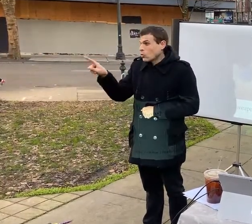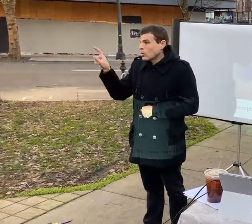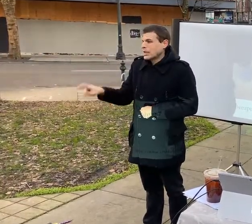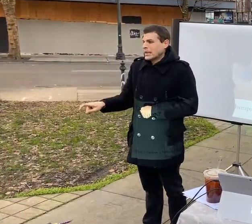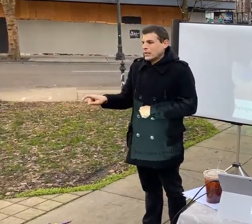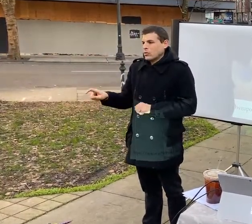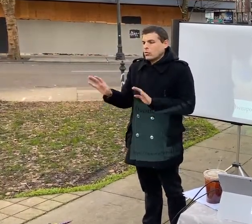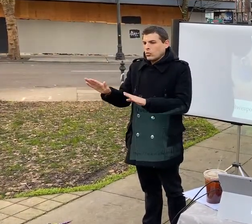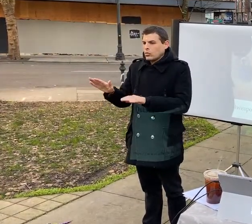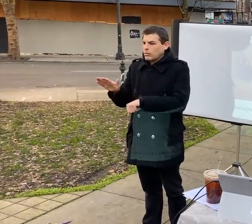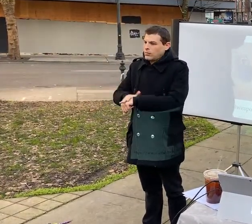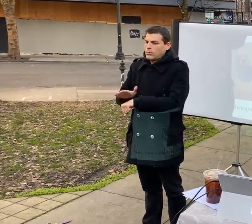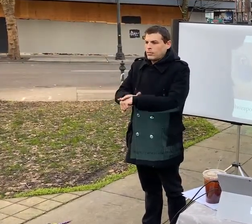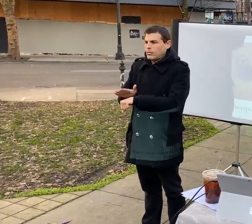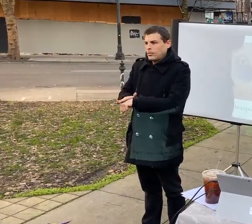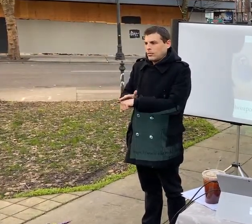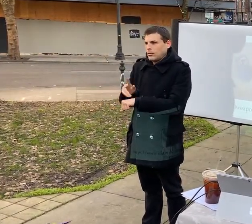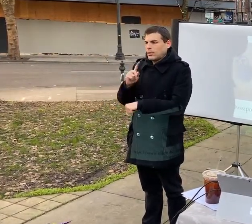um